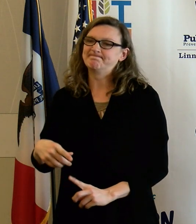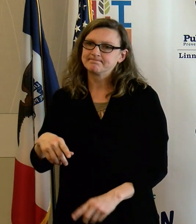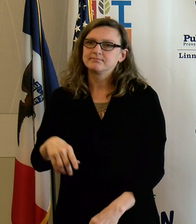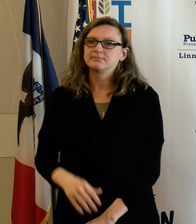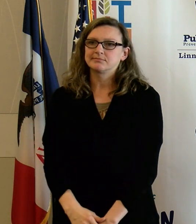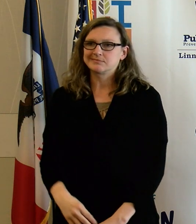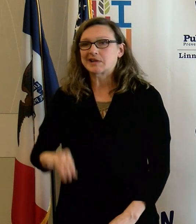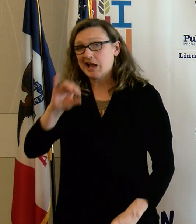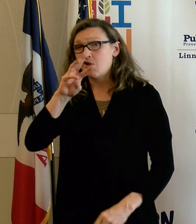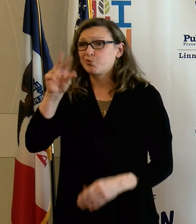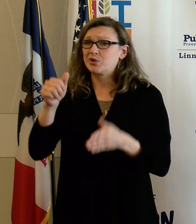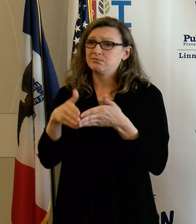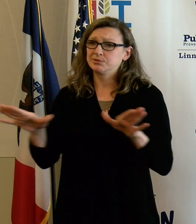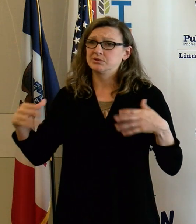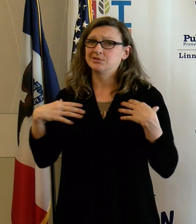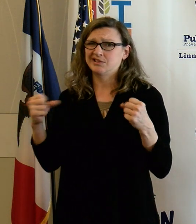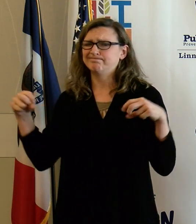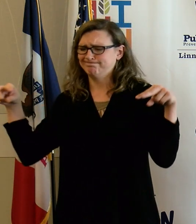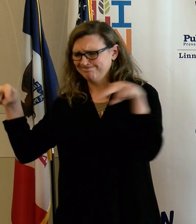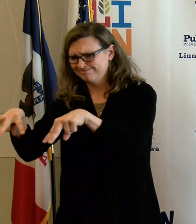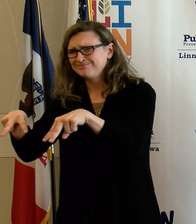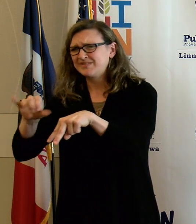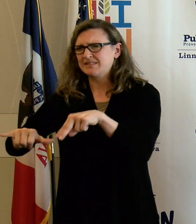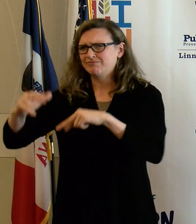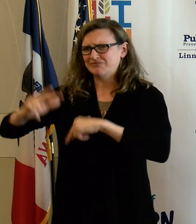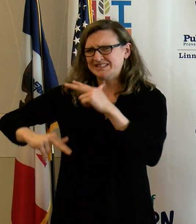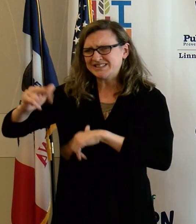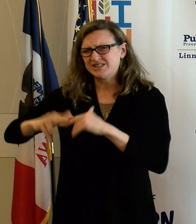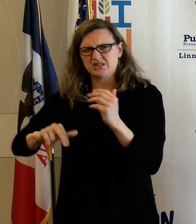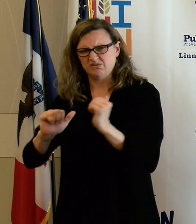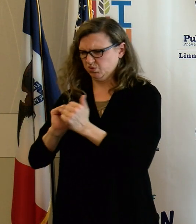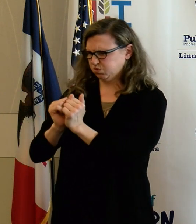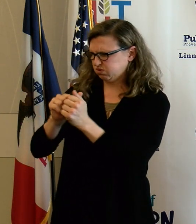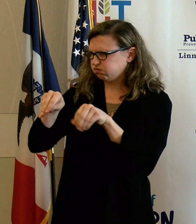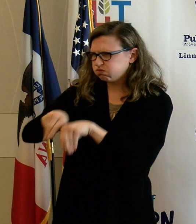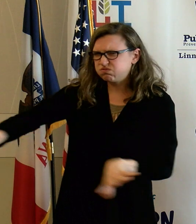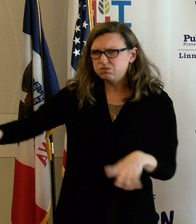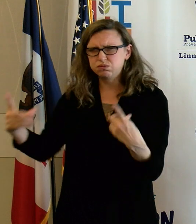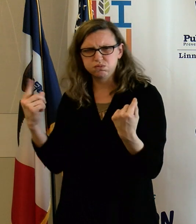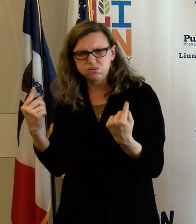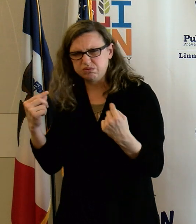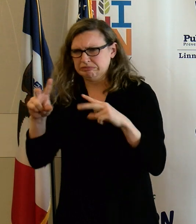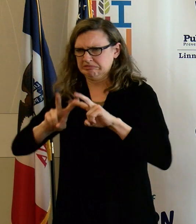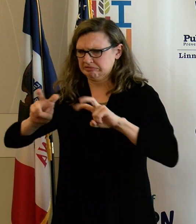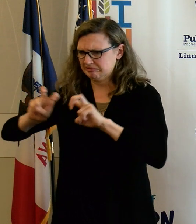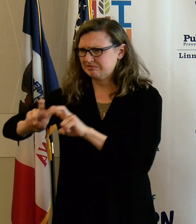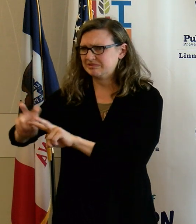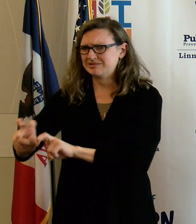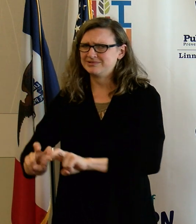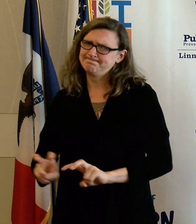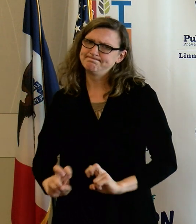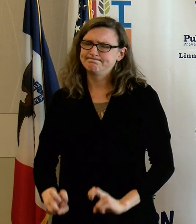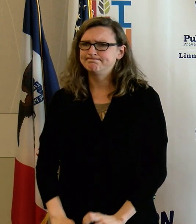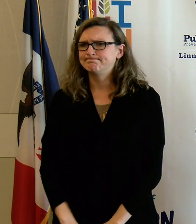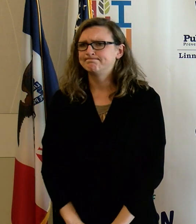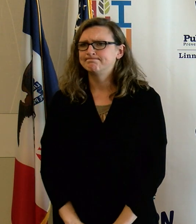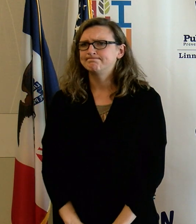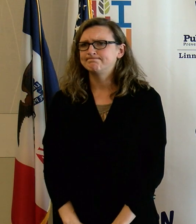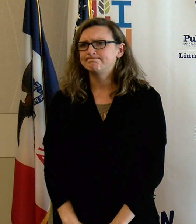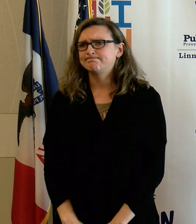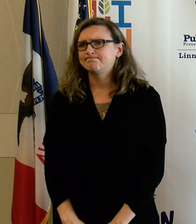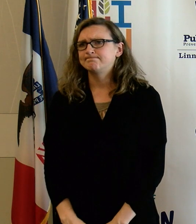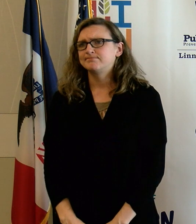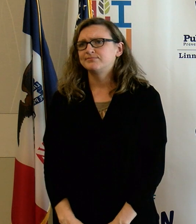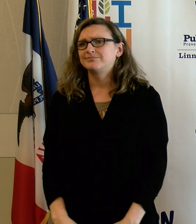of the facility, staff, and residents. We are encouraging all